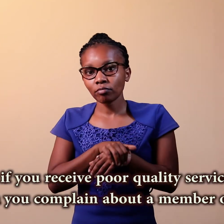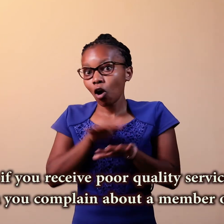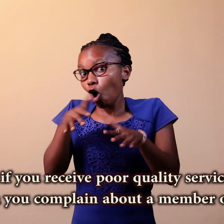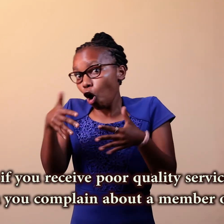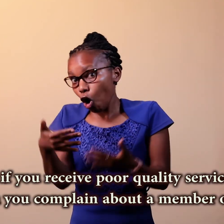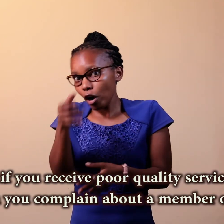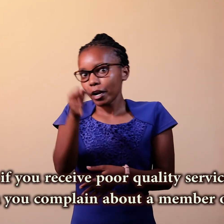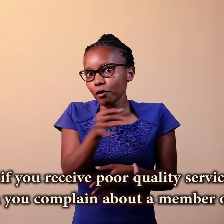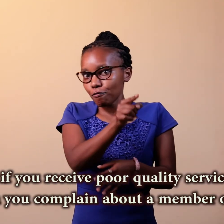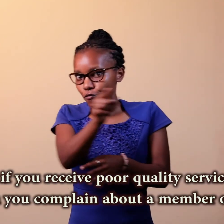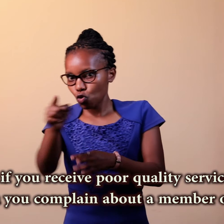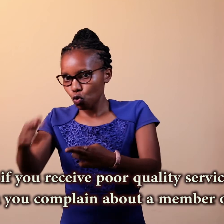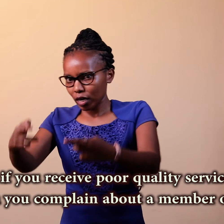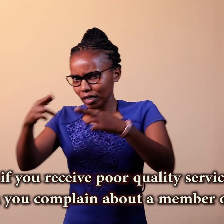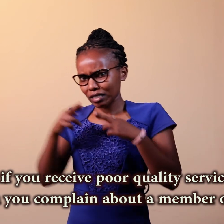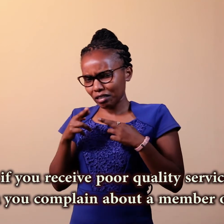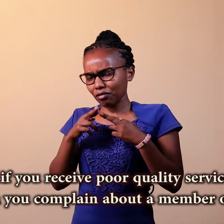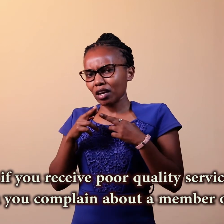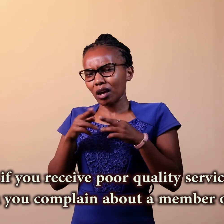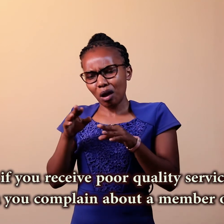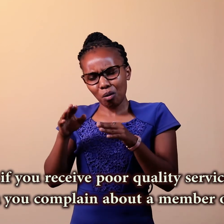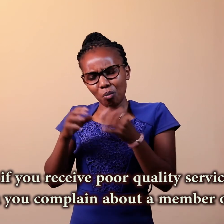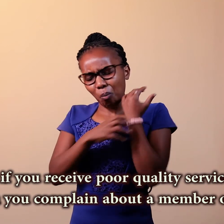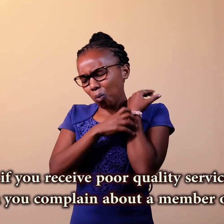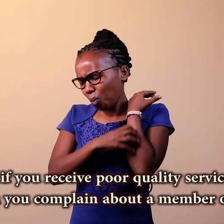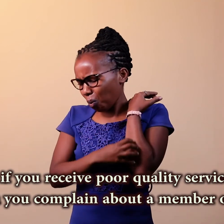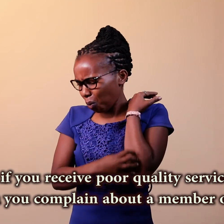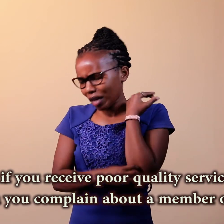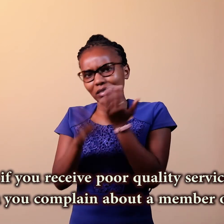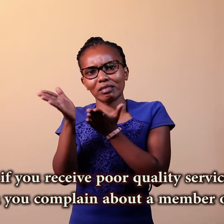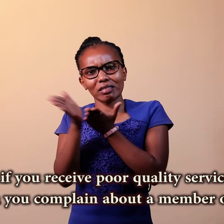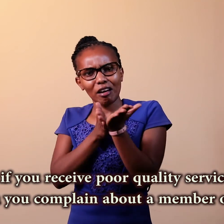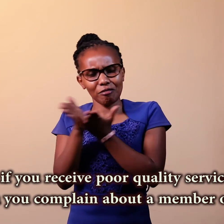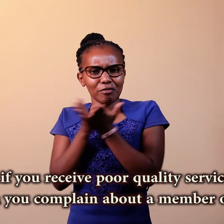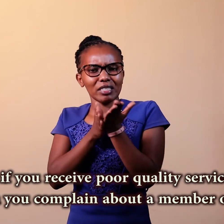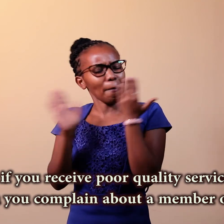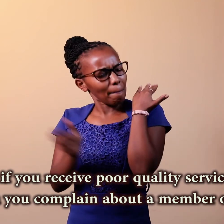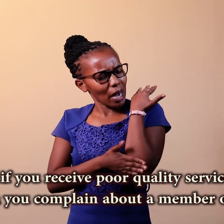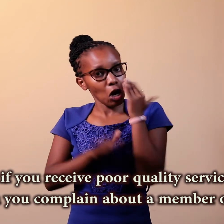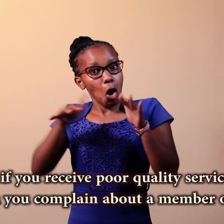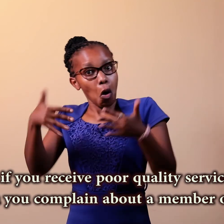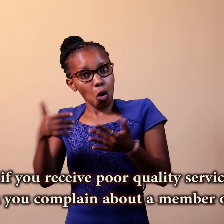receive poor quality service. Or when you complain about a member of staff.